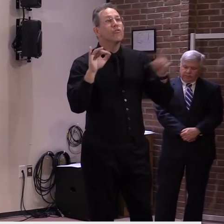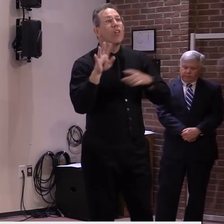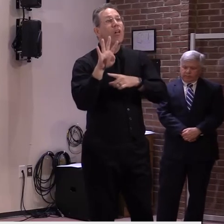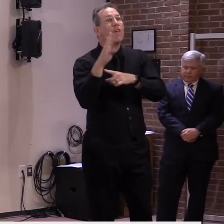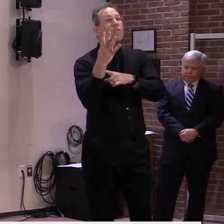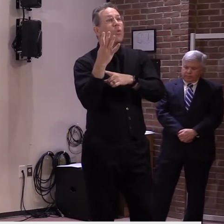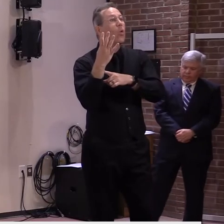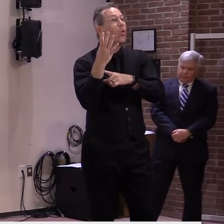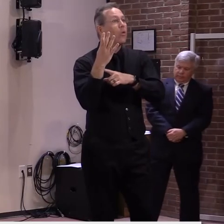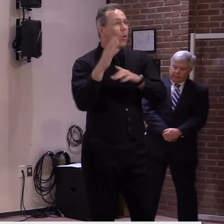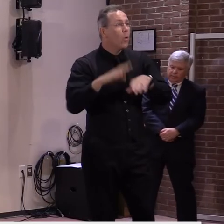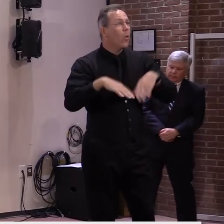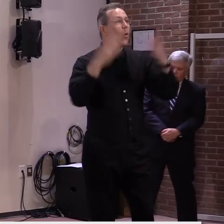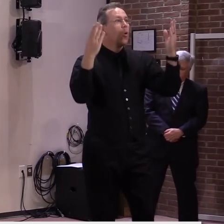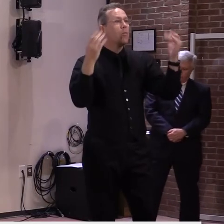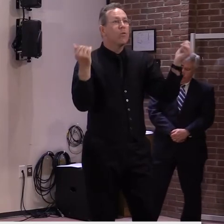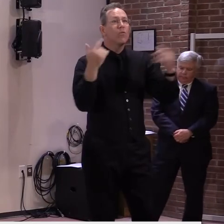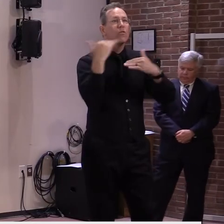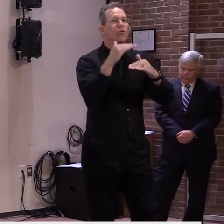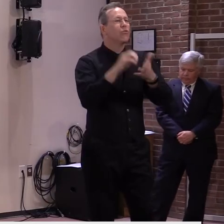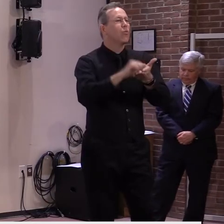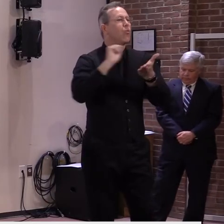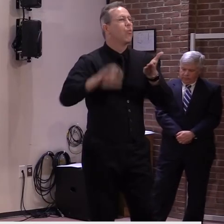restrictions, this won't be an issue.